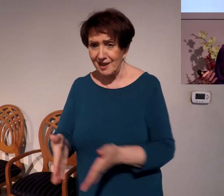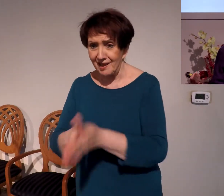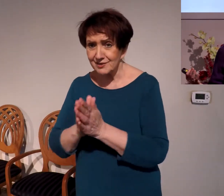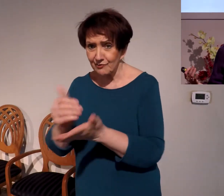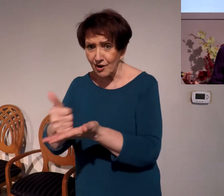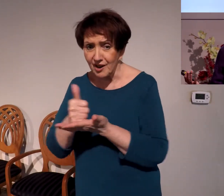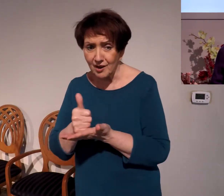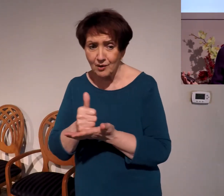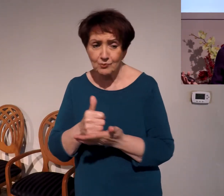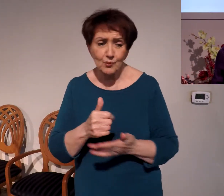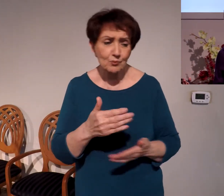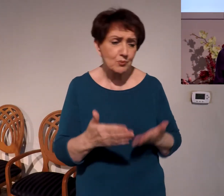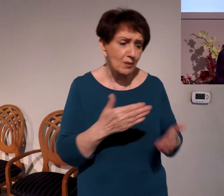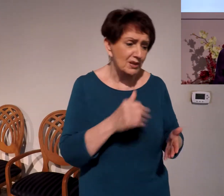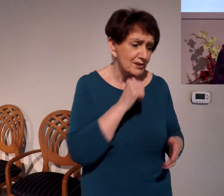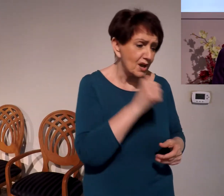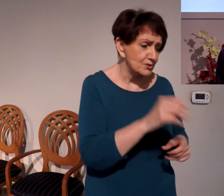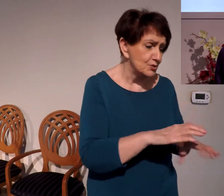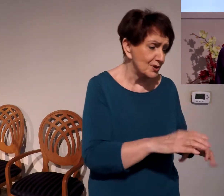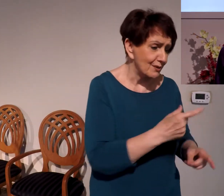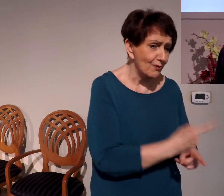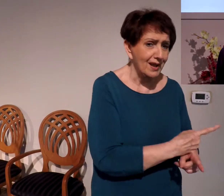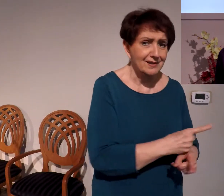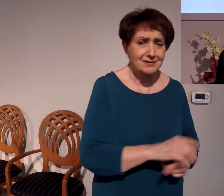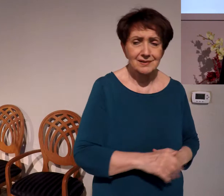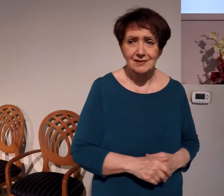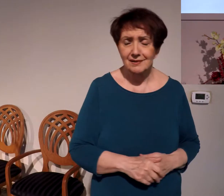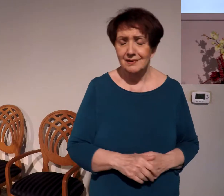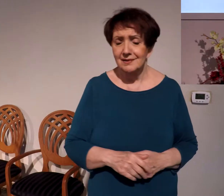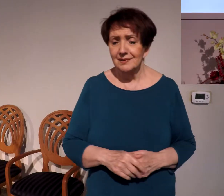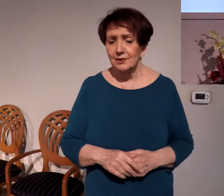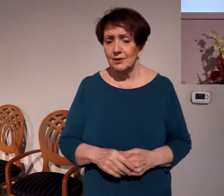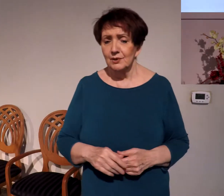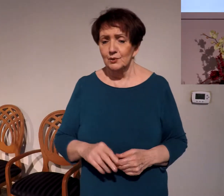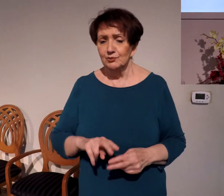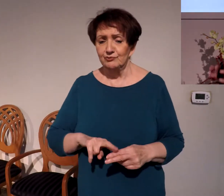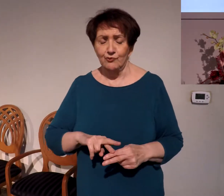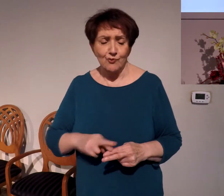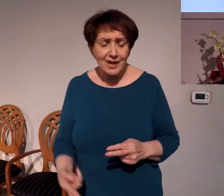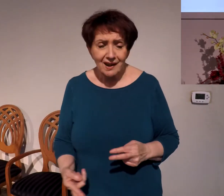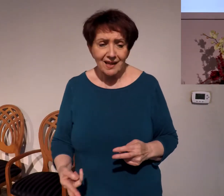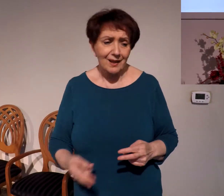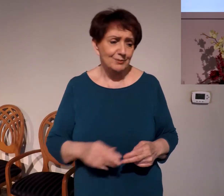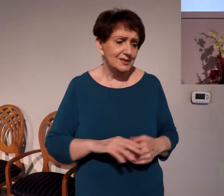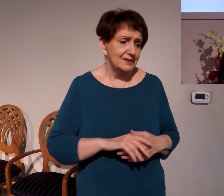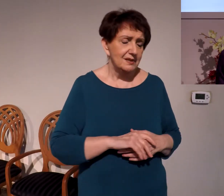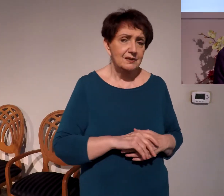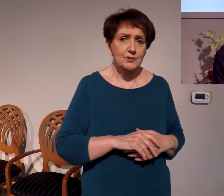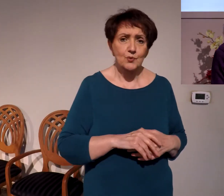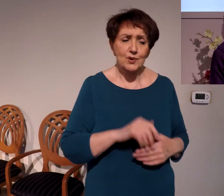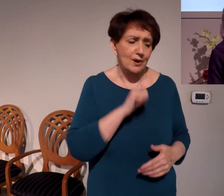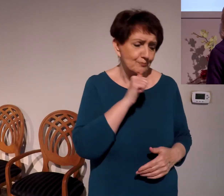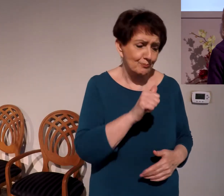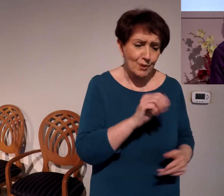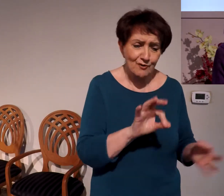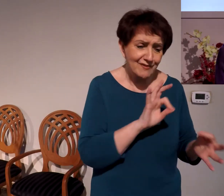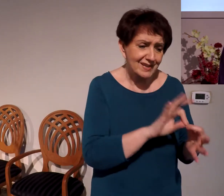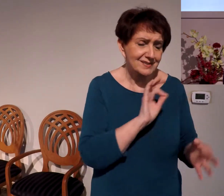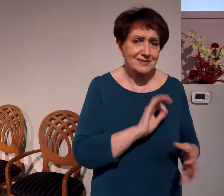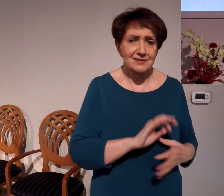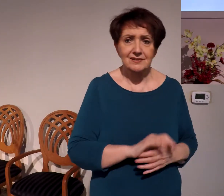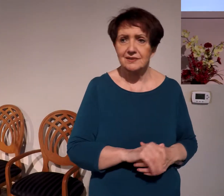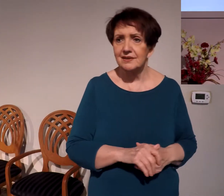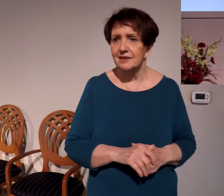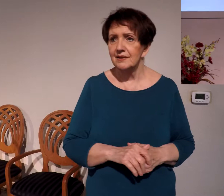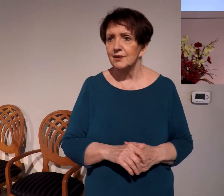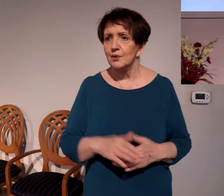not doing it right. We don't know what we're doing. Oh, my goodness, we've fallen off the wagon. I don't know. Somebody will know that we're not perfect.